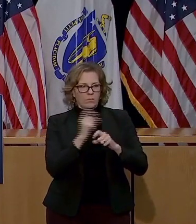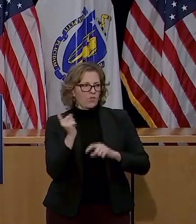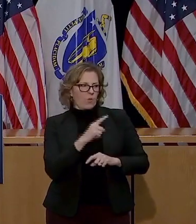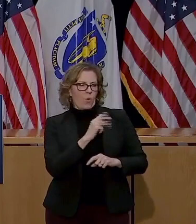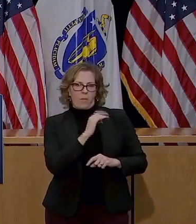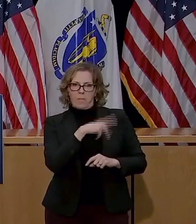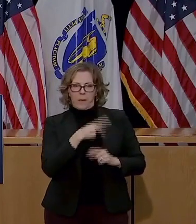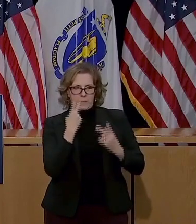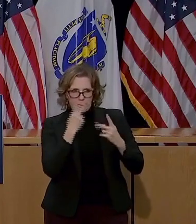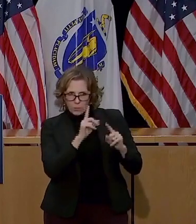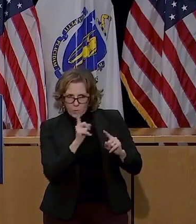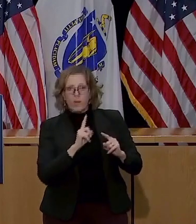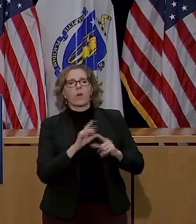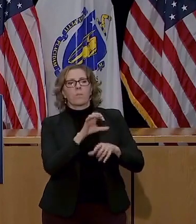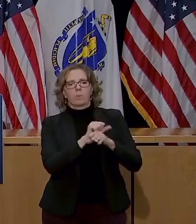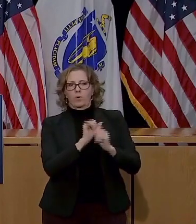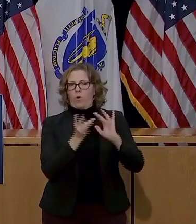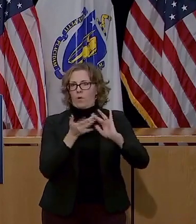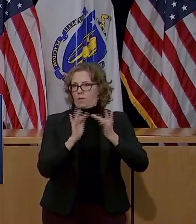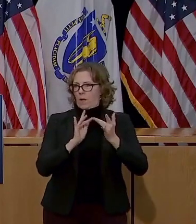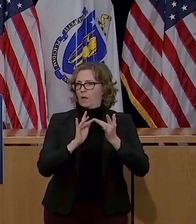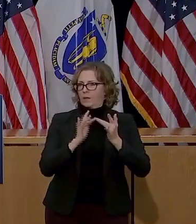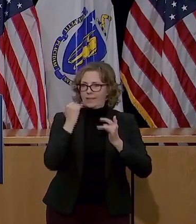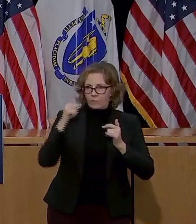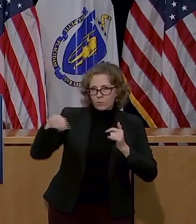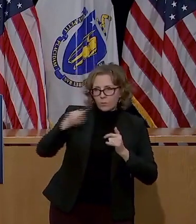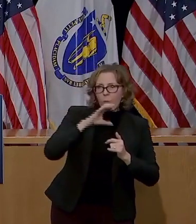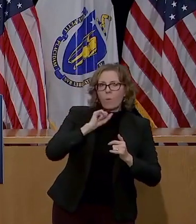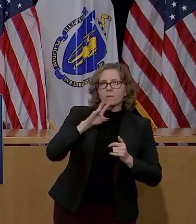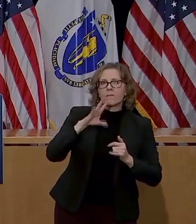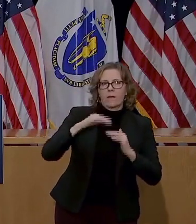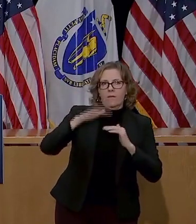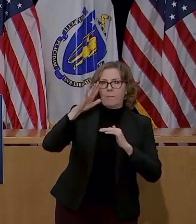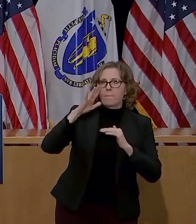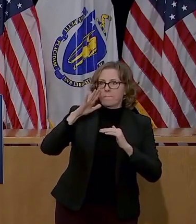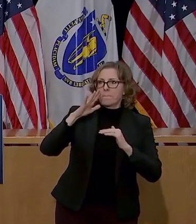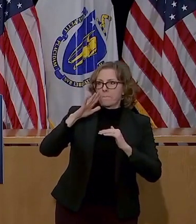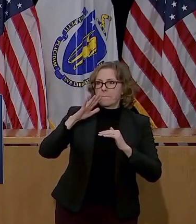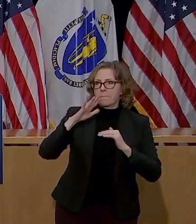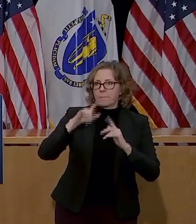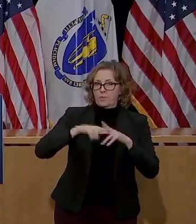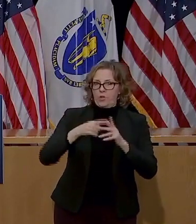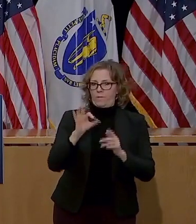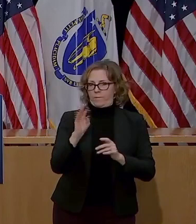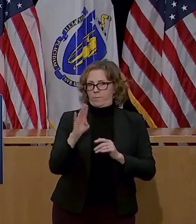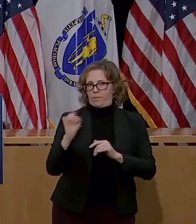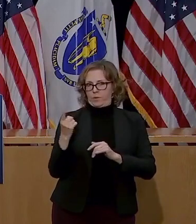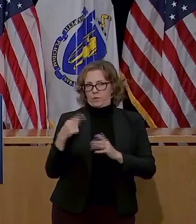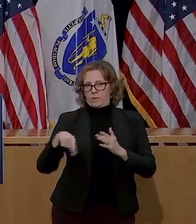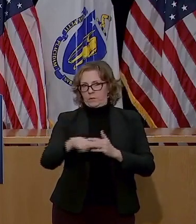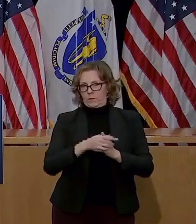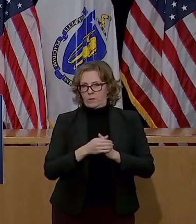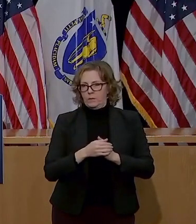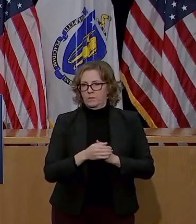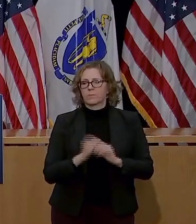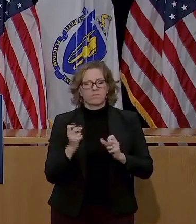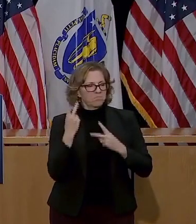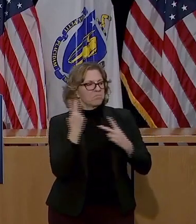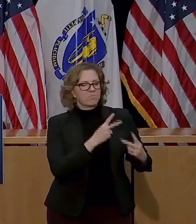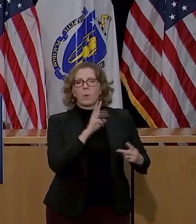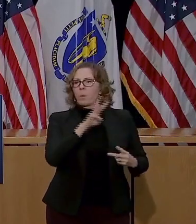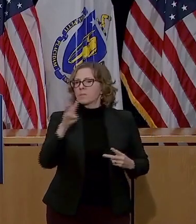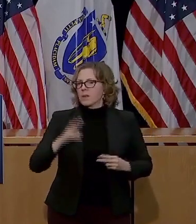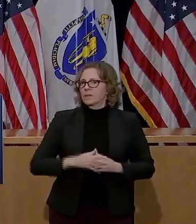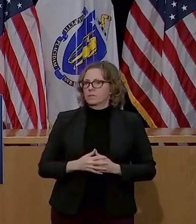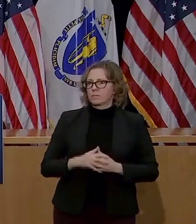vaccination map. All this information is available at mass.gov COVID vaccine. To close,